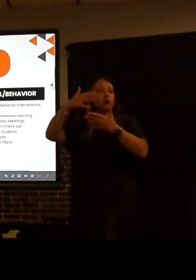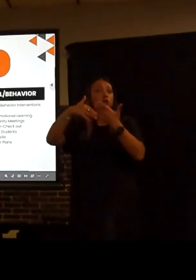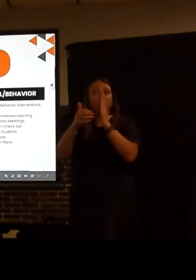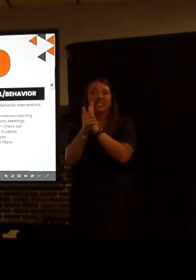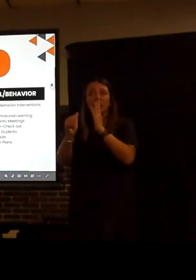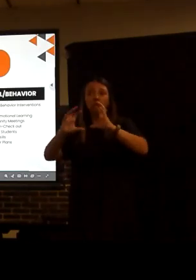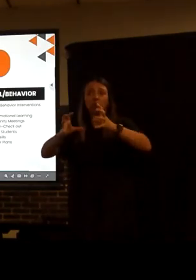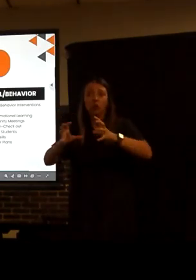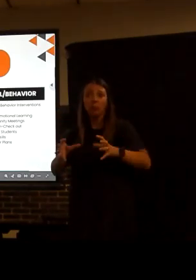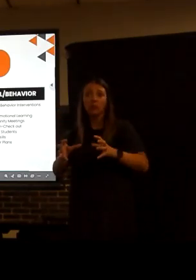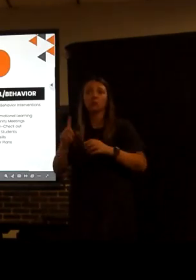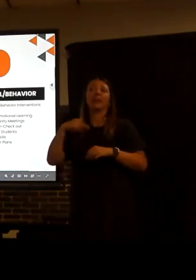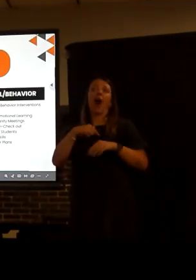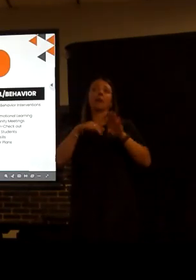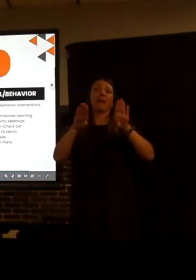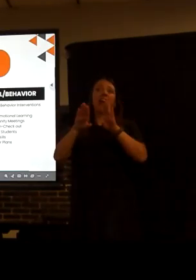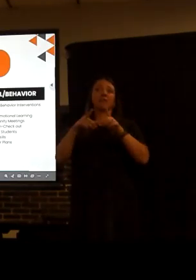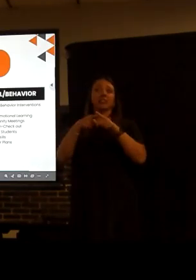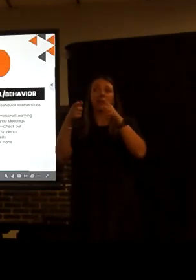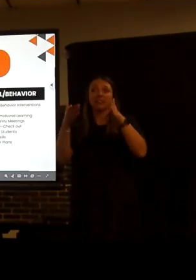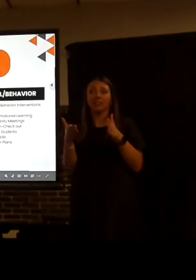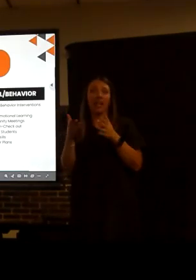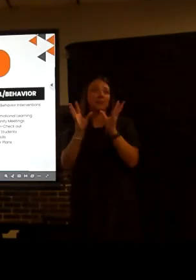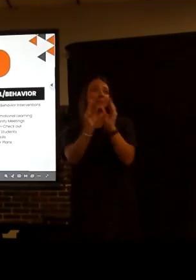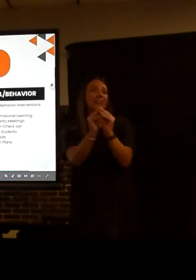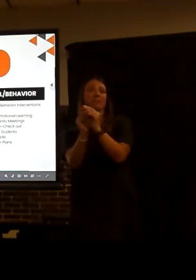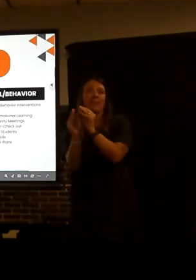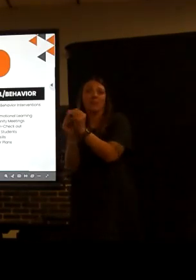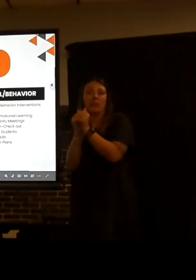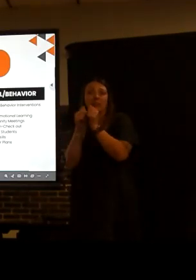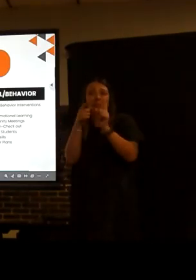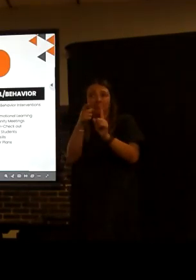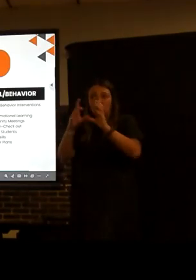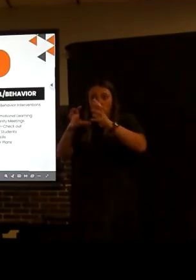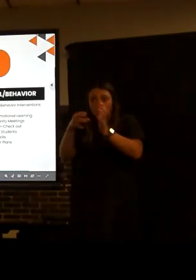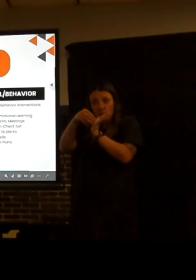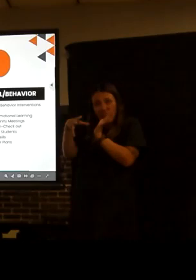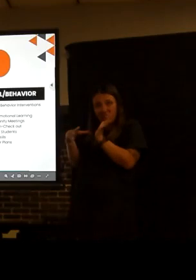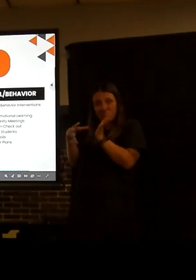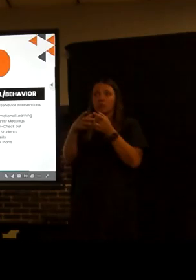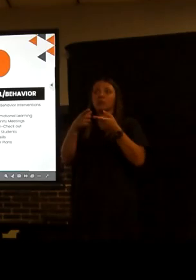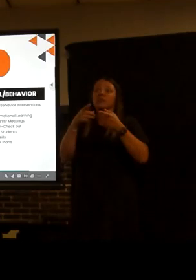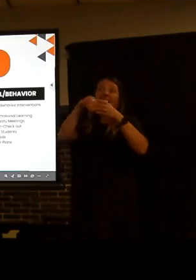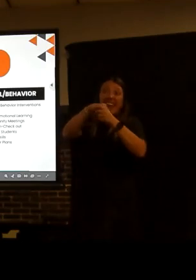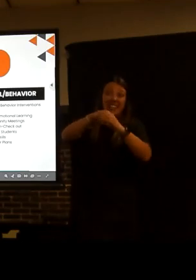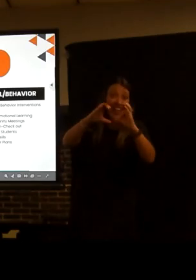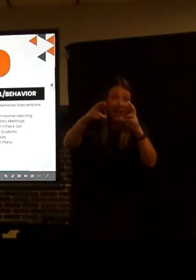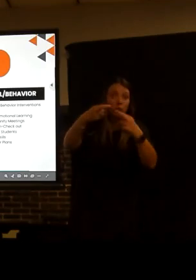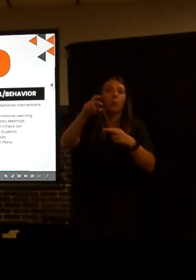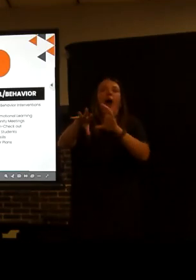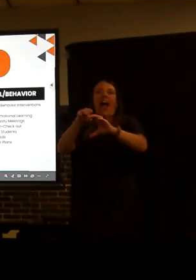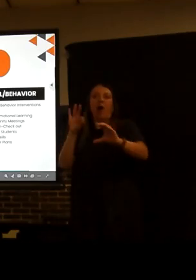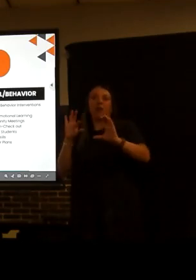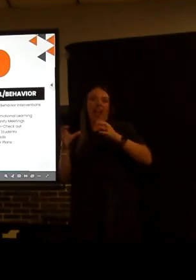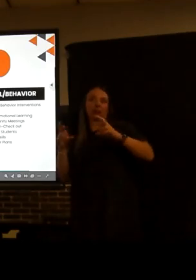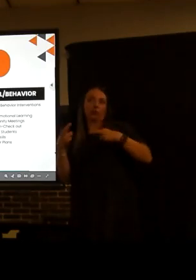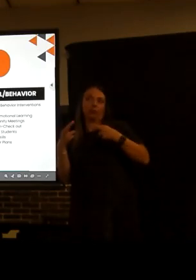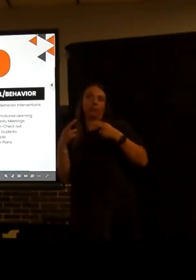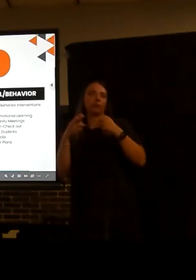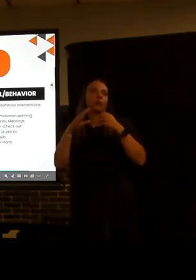behavior interventions, the social emotional learning, our behavioral specialists meet with groups of students